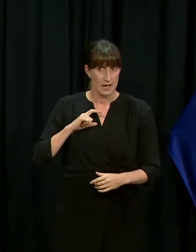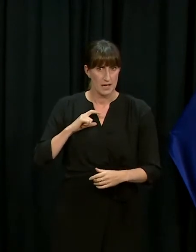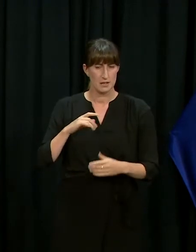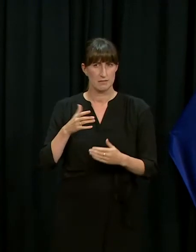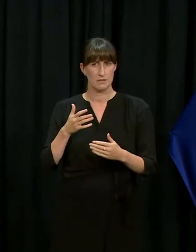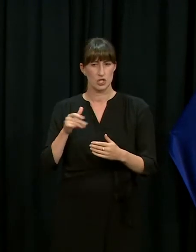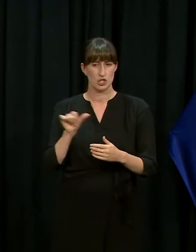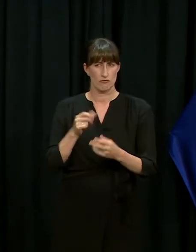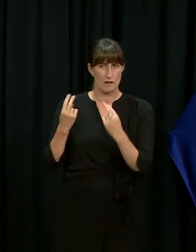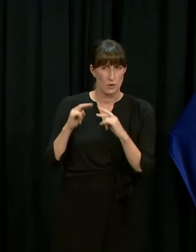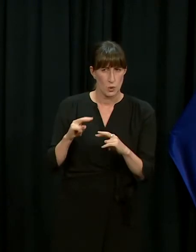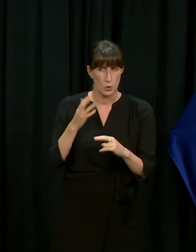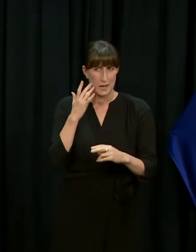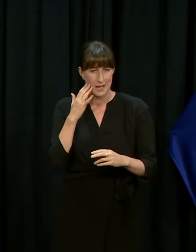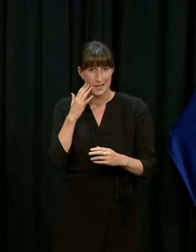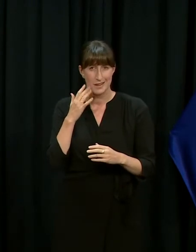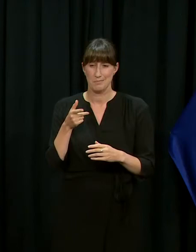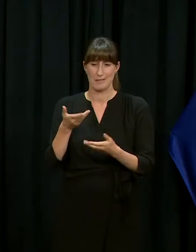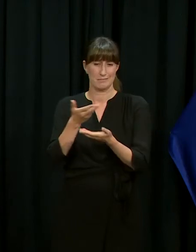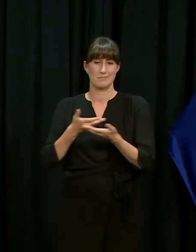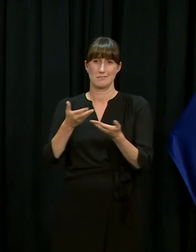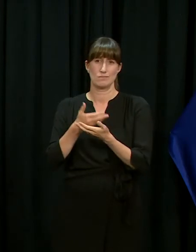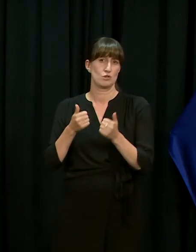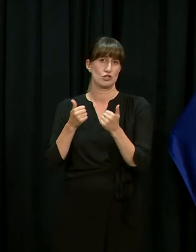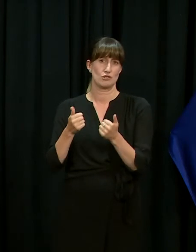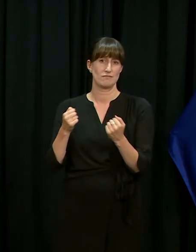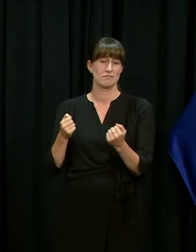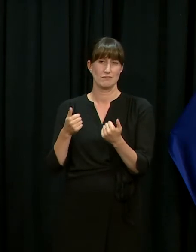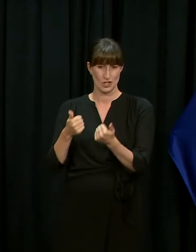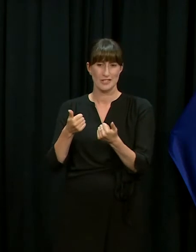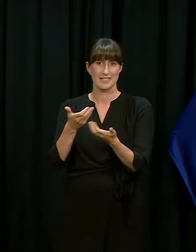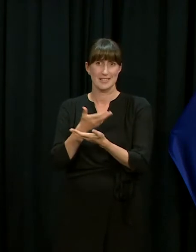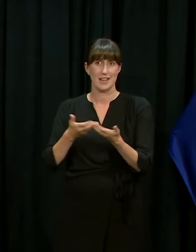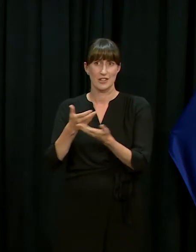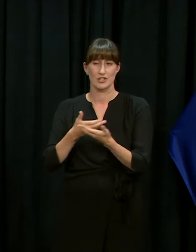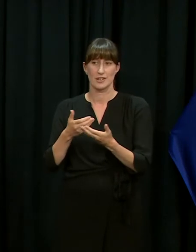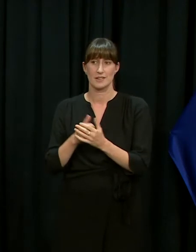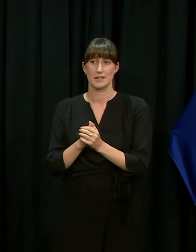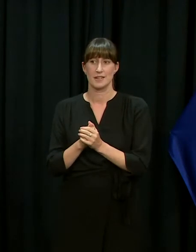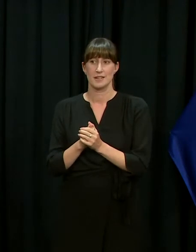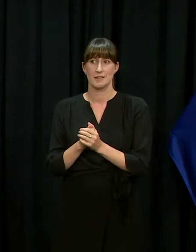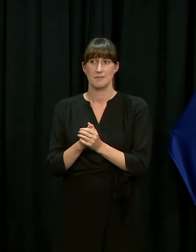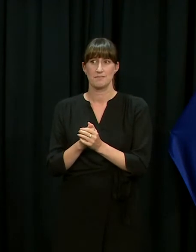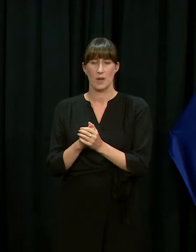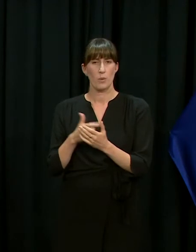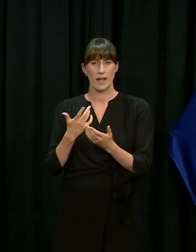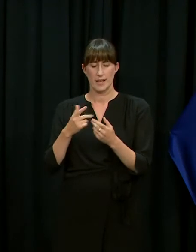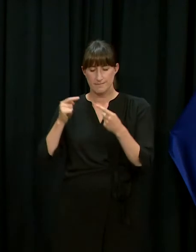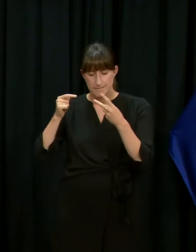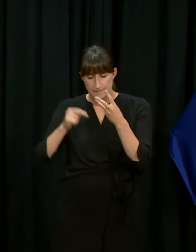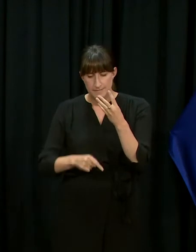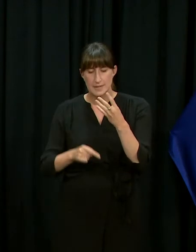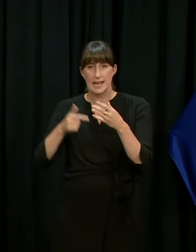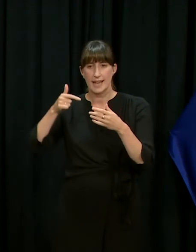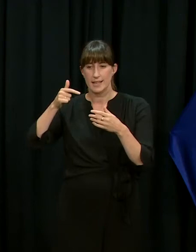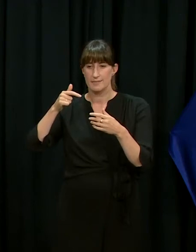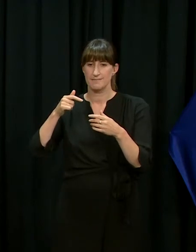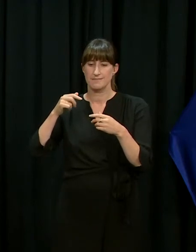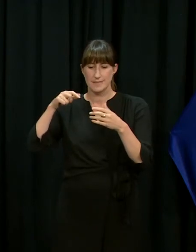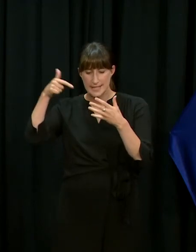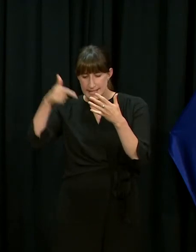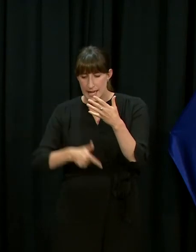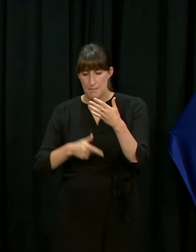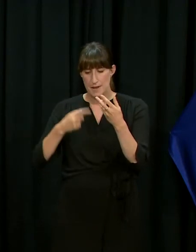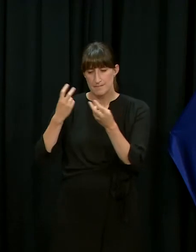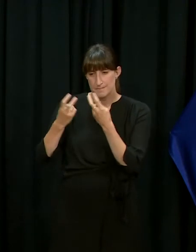period? These are good discussions that we have as a team, and I think it means that we really traverse all of the issues. But overall, everyone totally comfortable